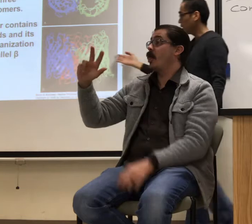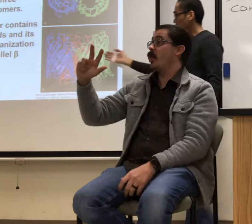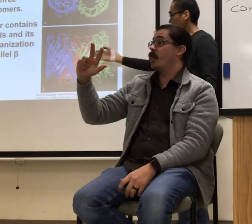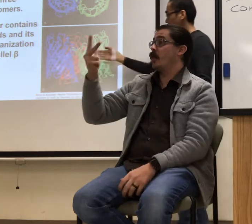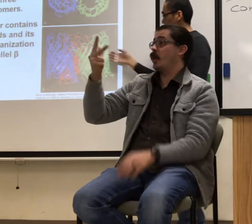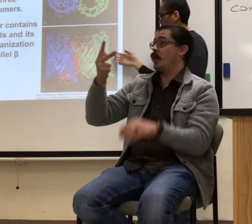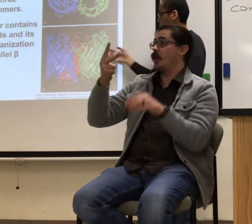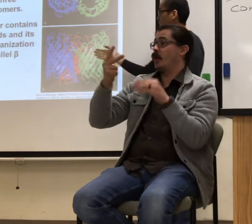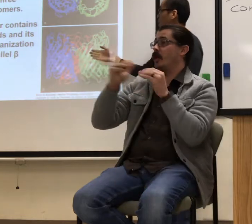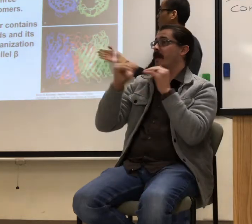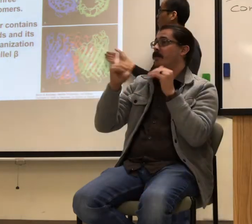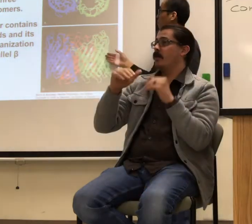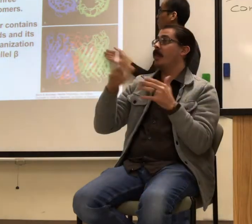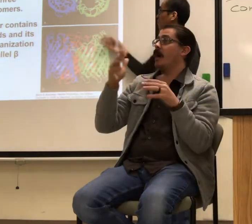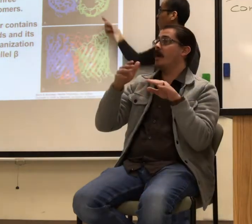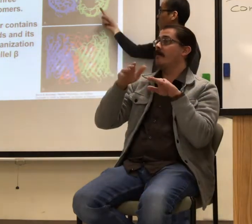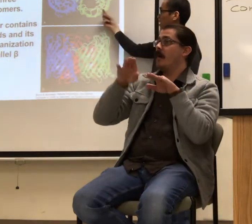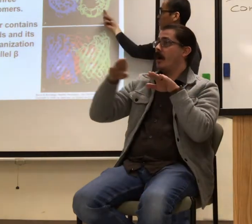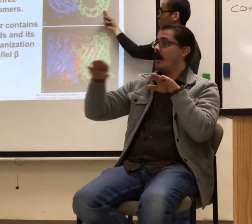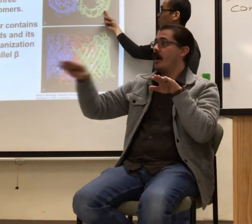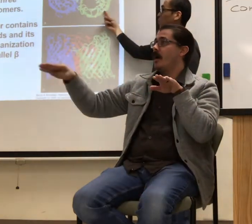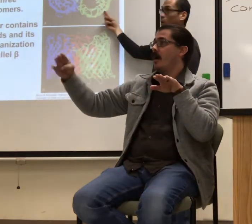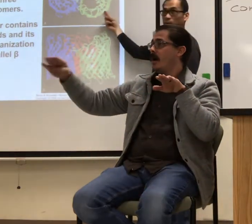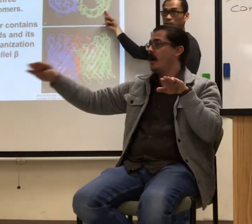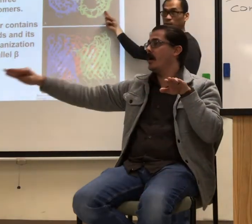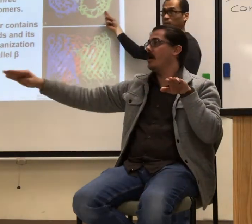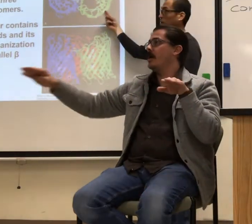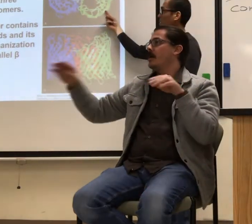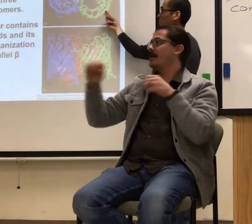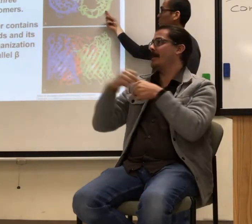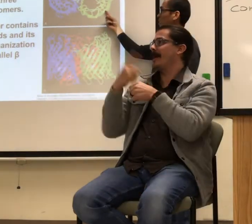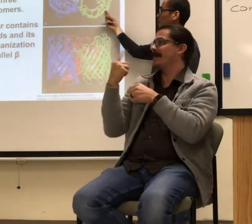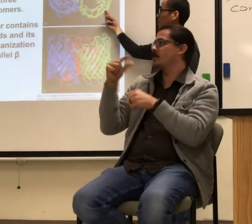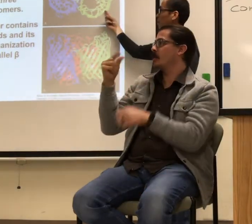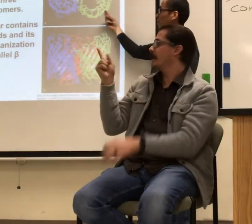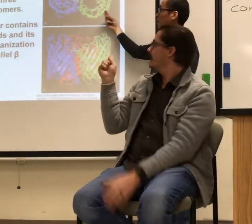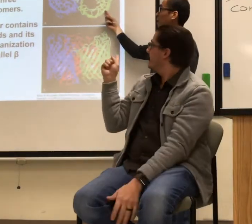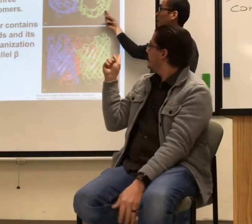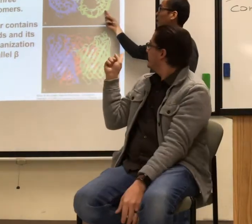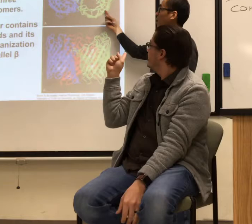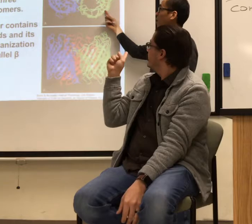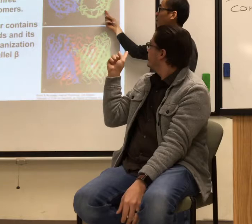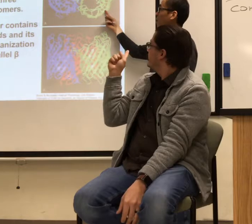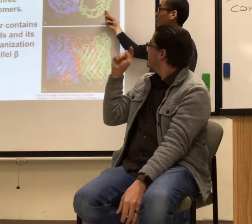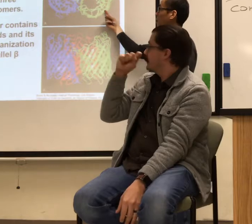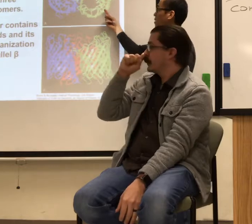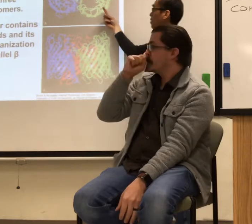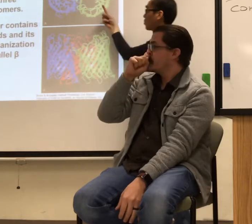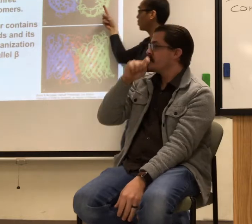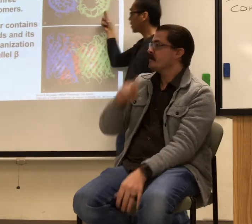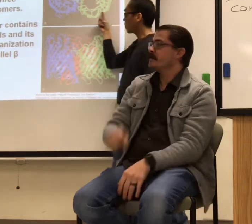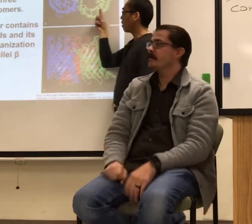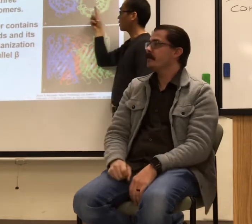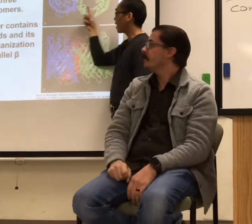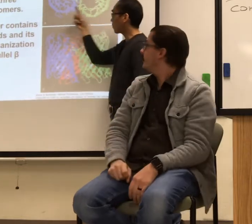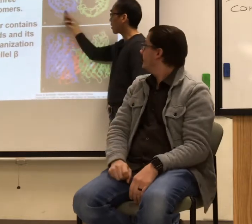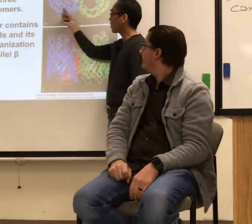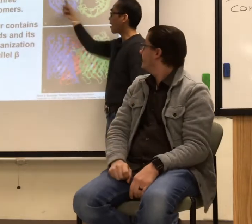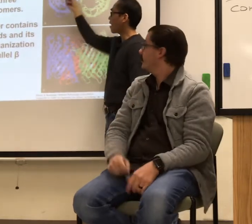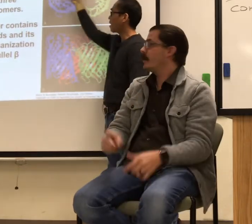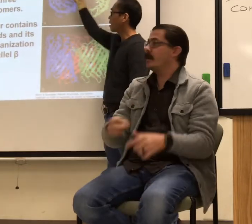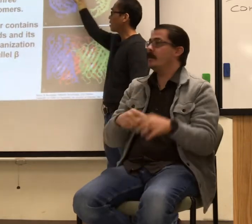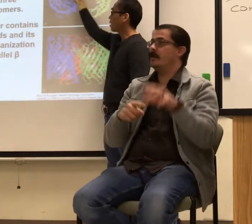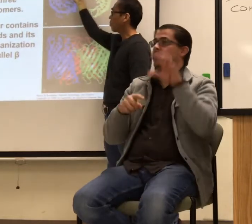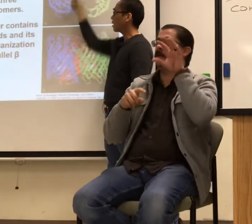beta sheets in a row form, say, this green one. Okay? But then when you link them all together